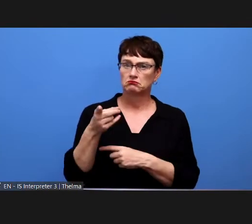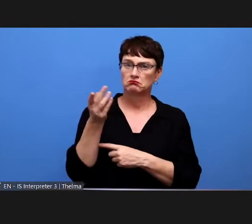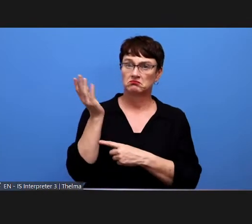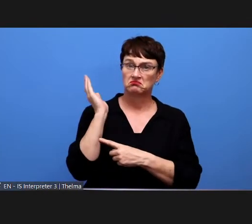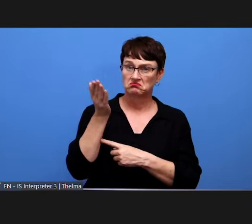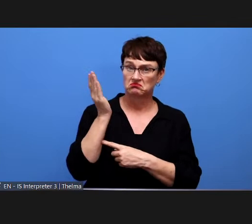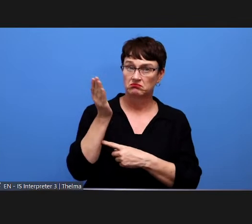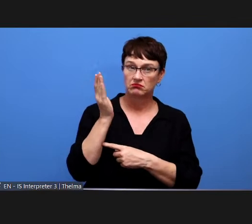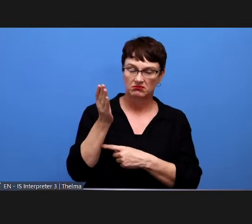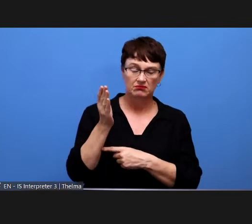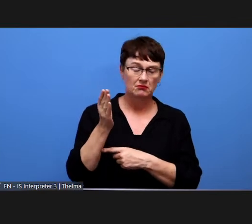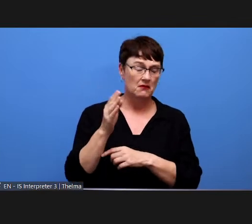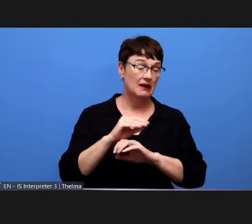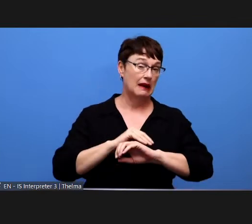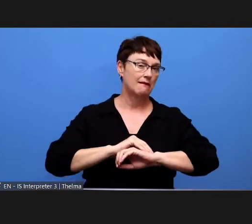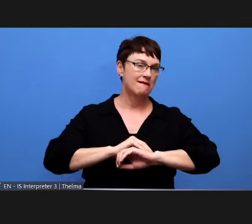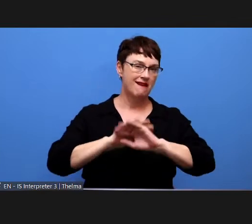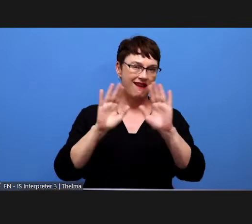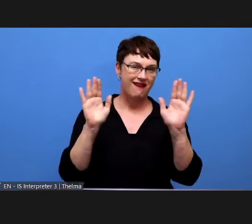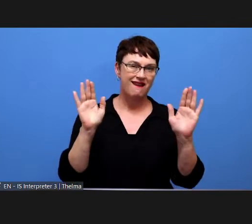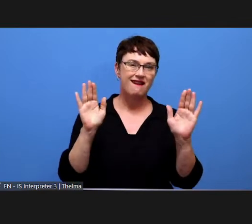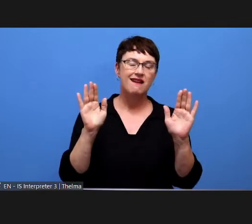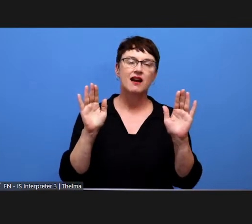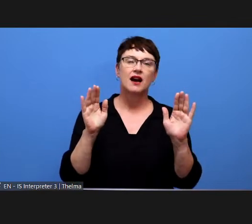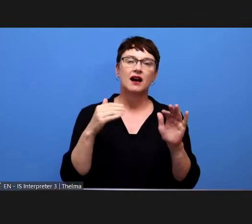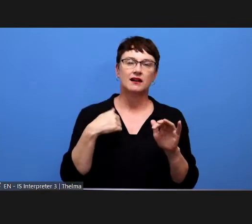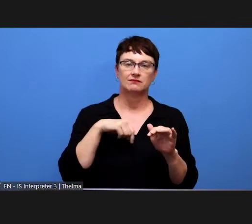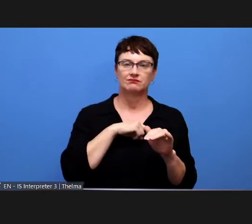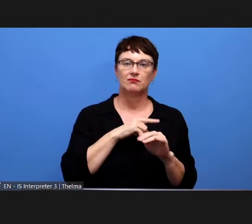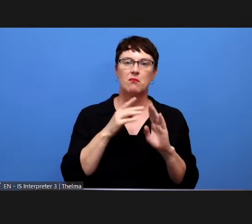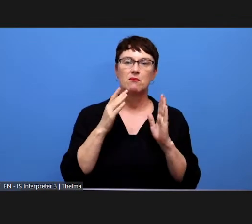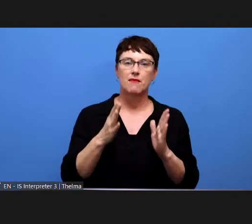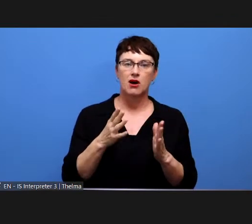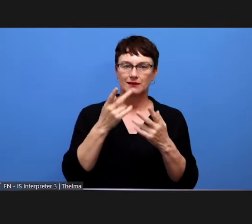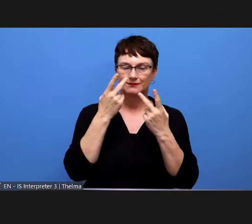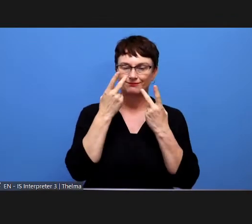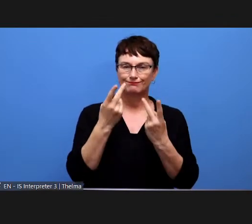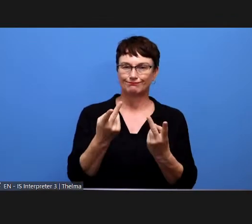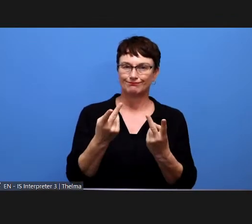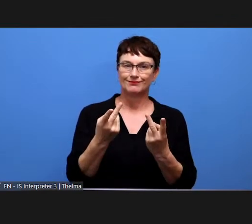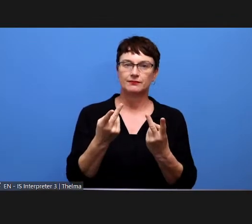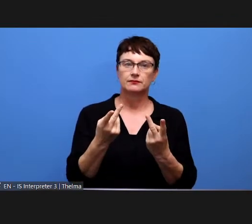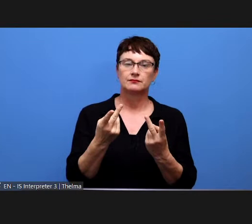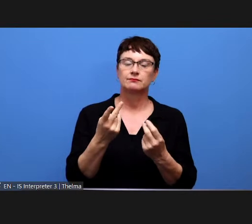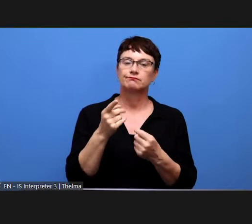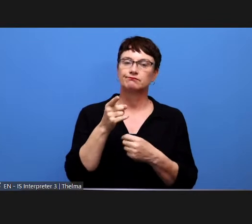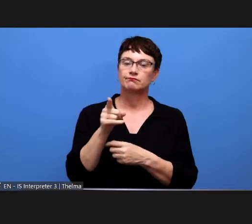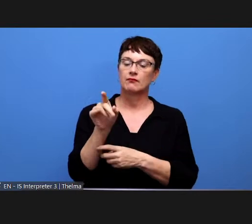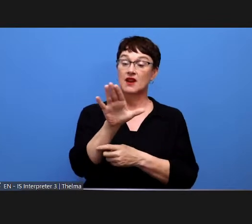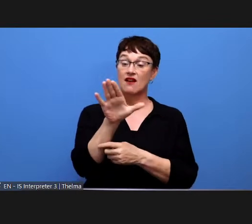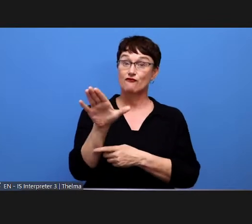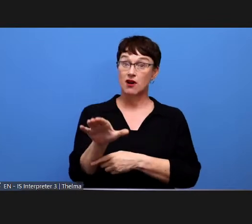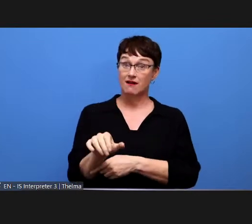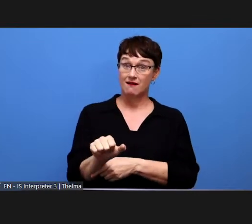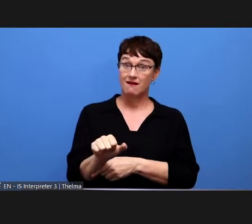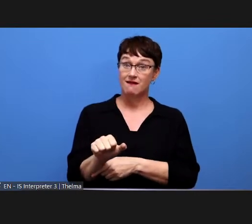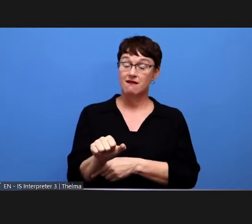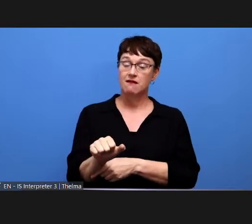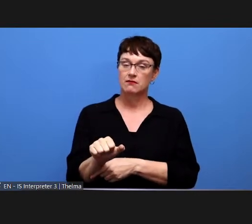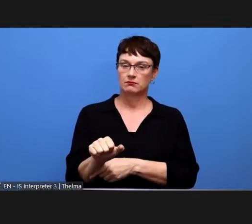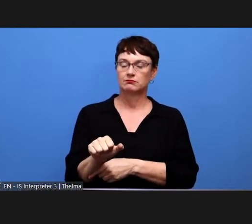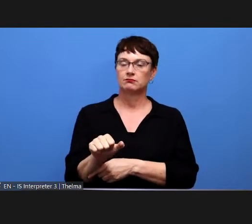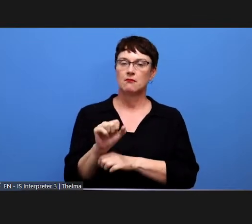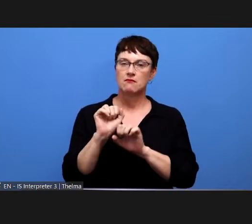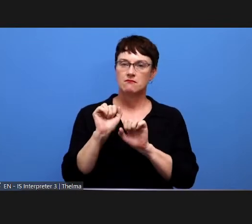particular engaging on the value chain of energy for Africa, so that Africa is able to